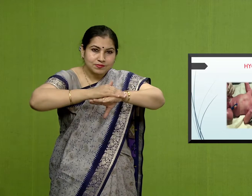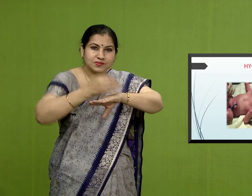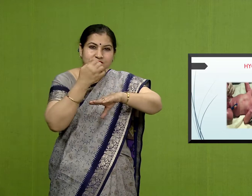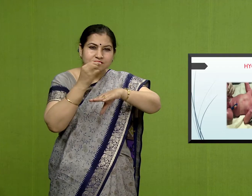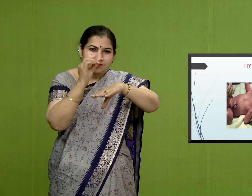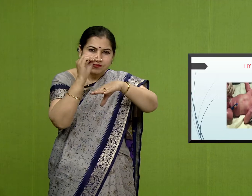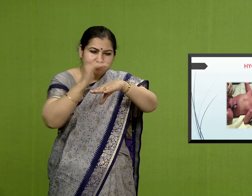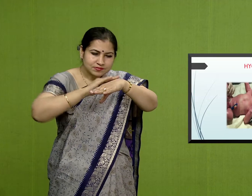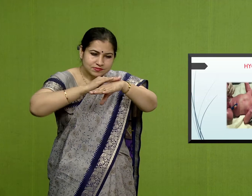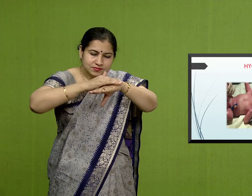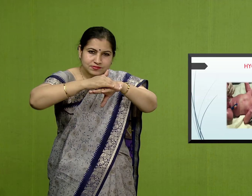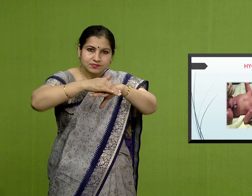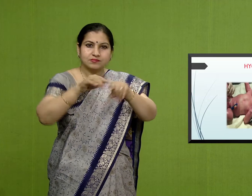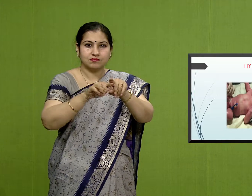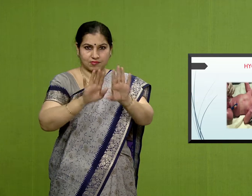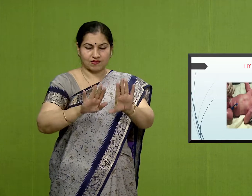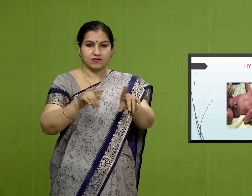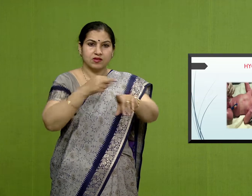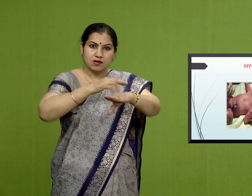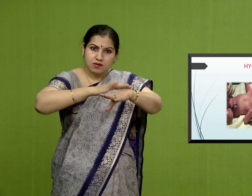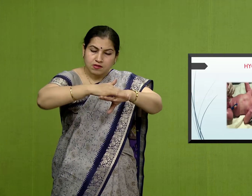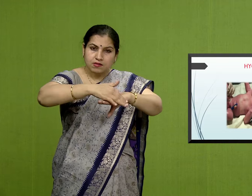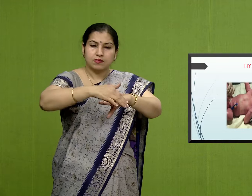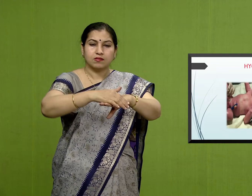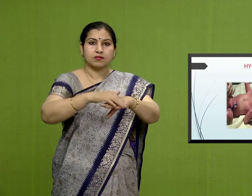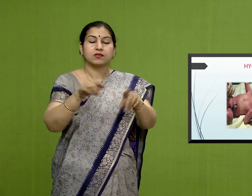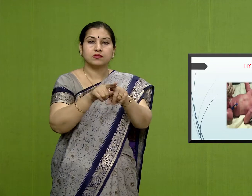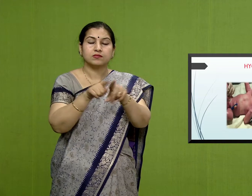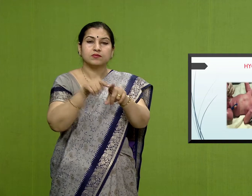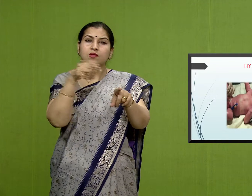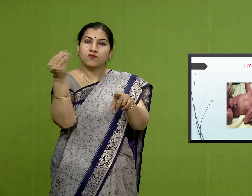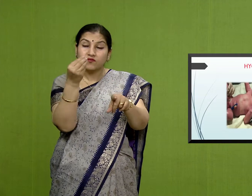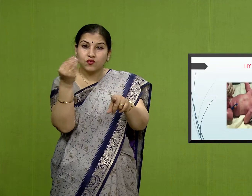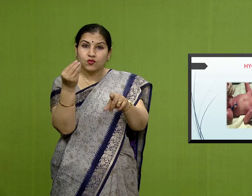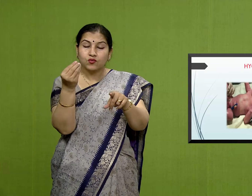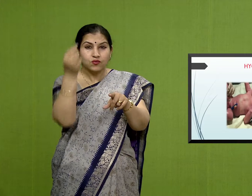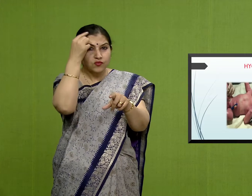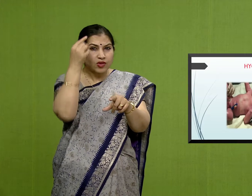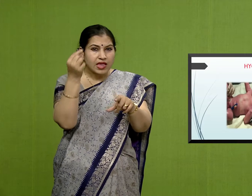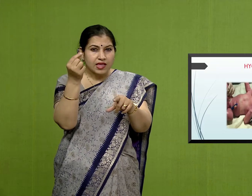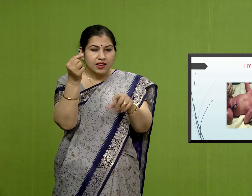white cheese-like substance and some fine hair.